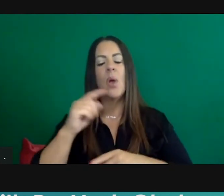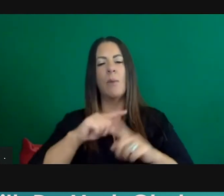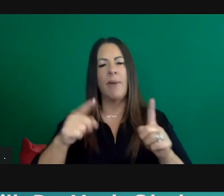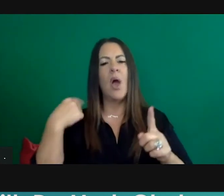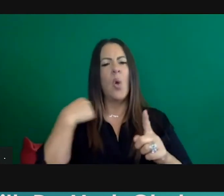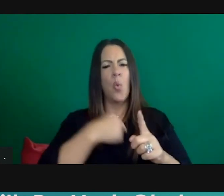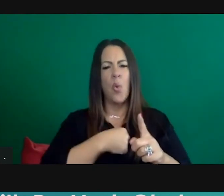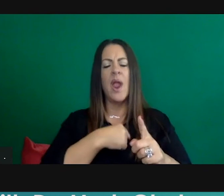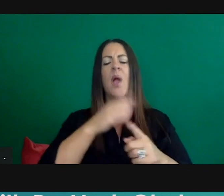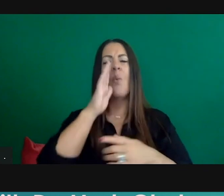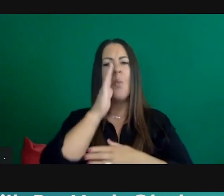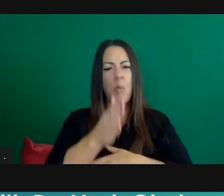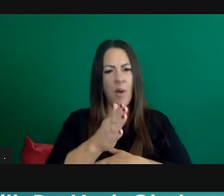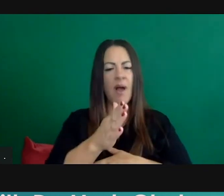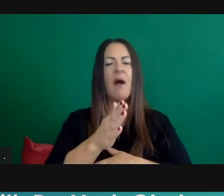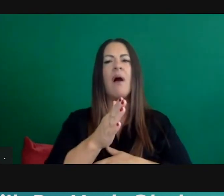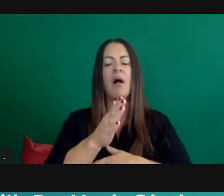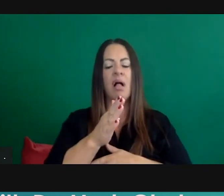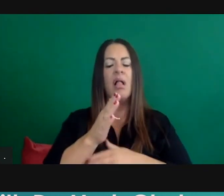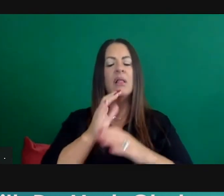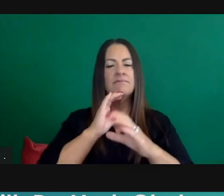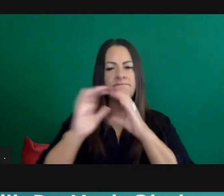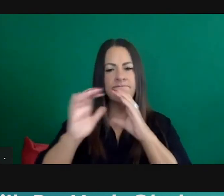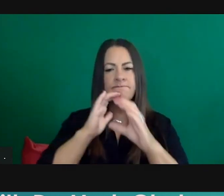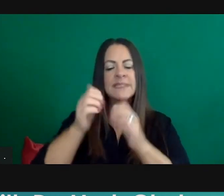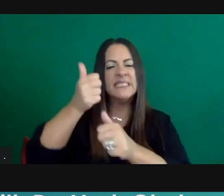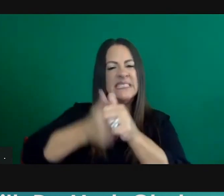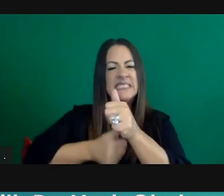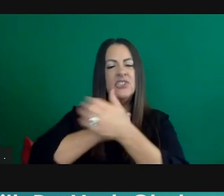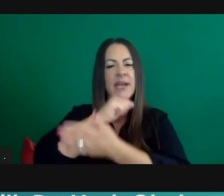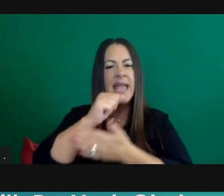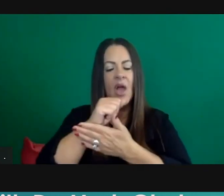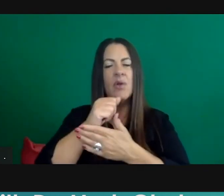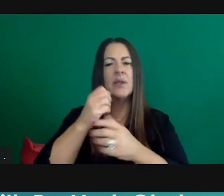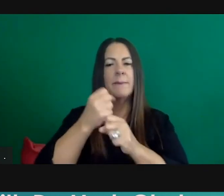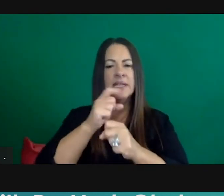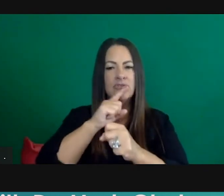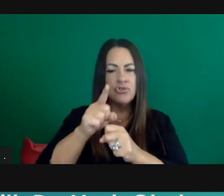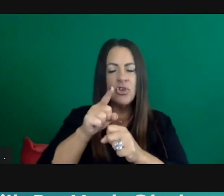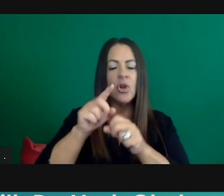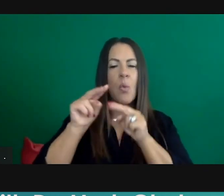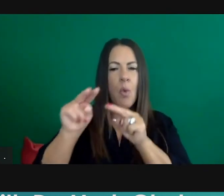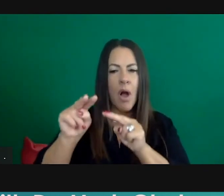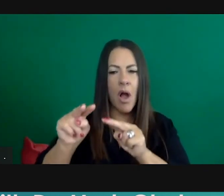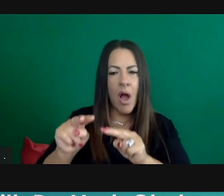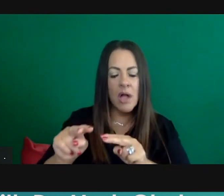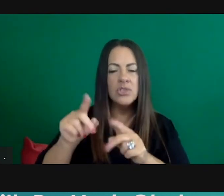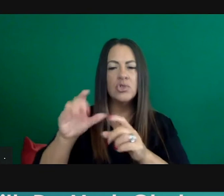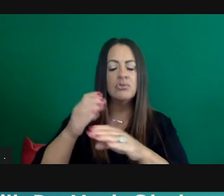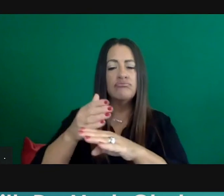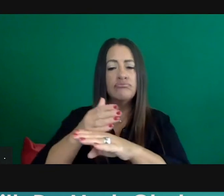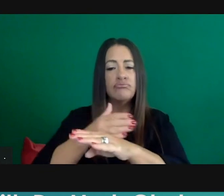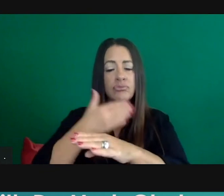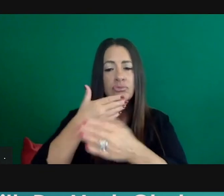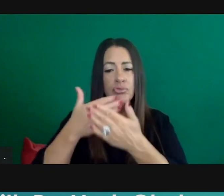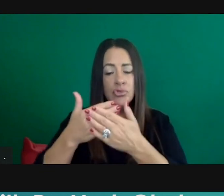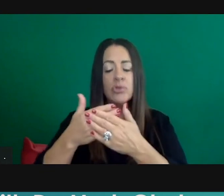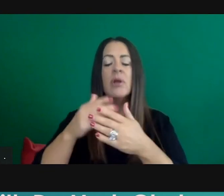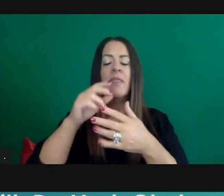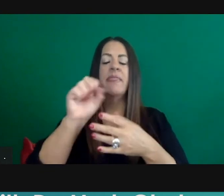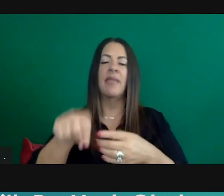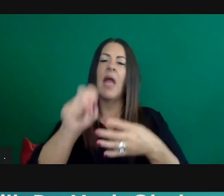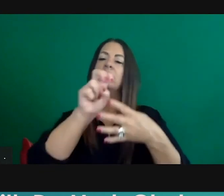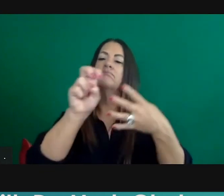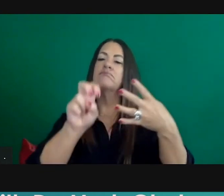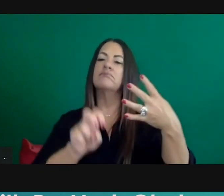that and in conversation with the counties. That was the whole premise of our construct, and we believe that it is going to be the one that